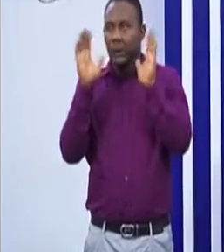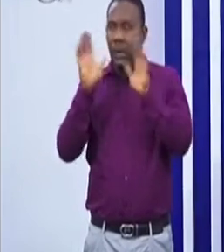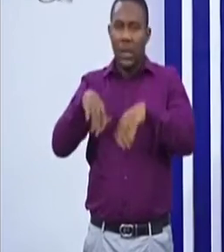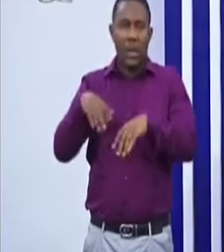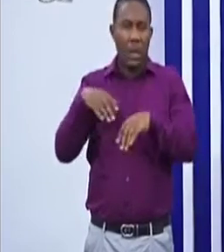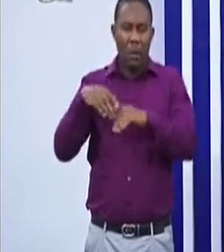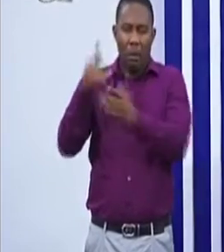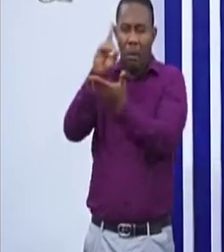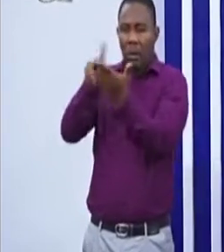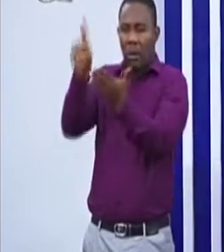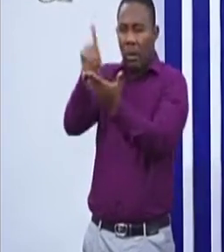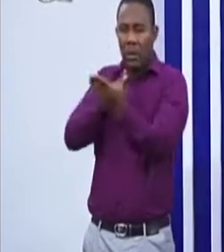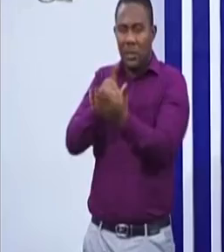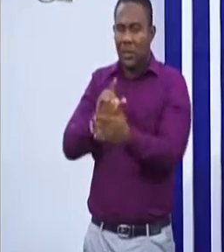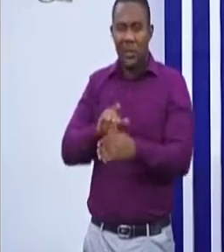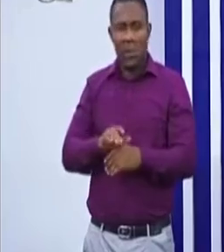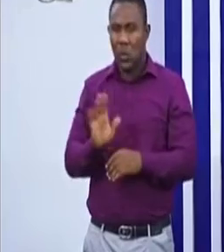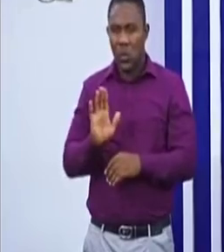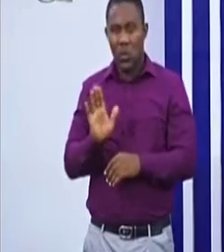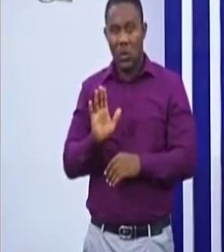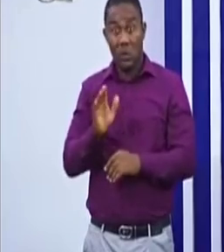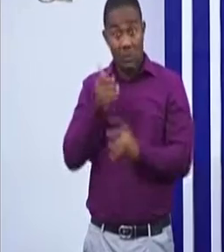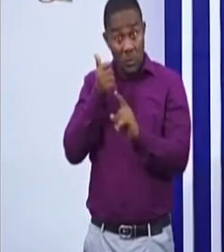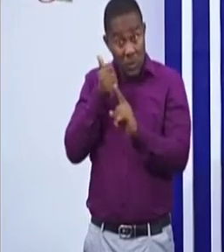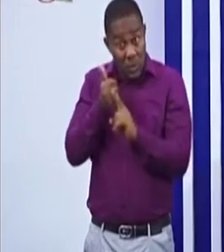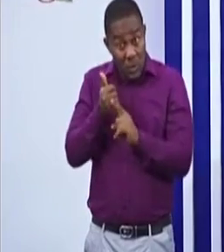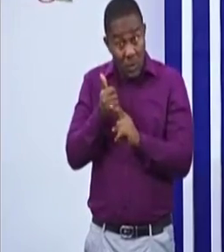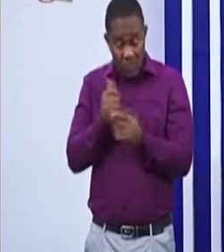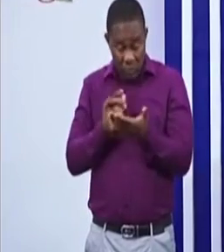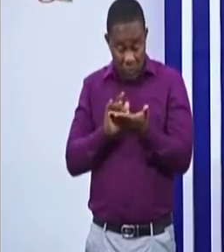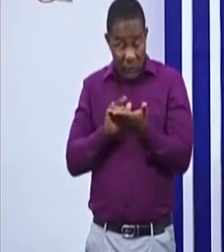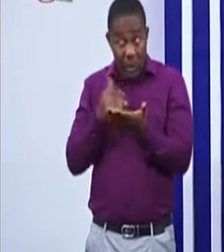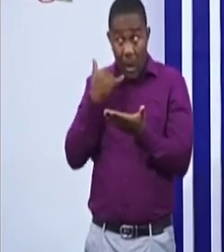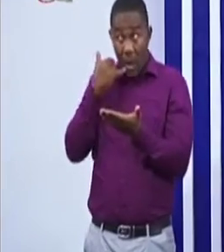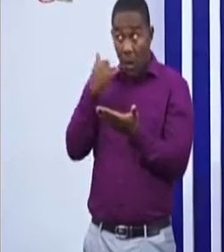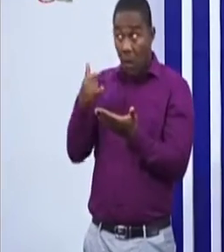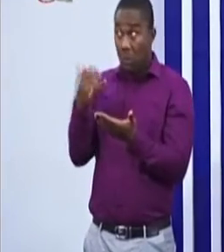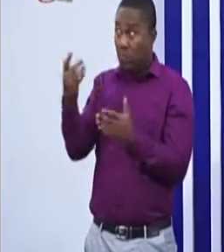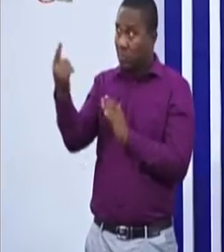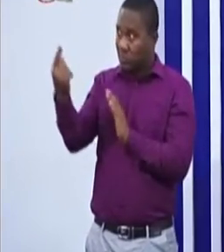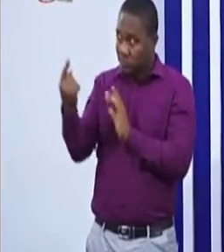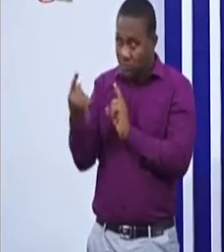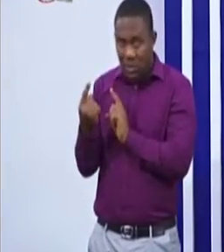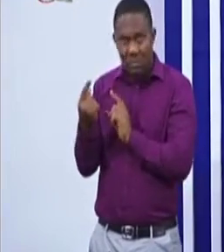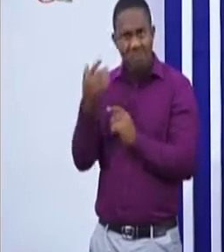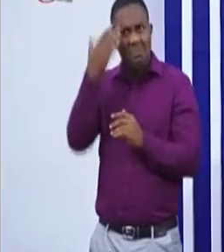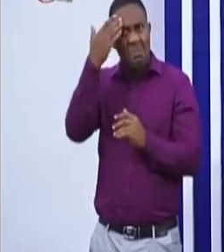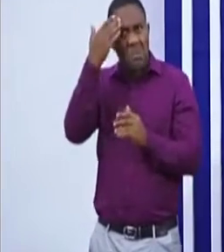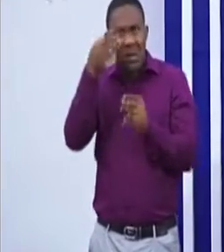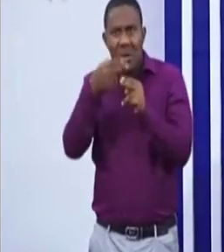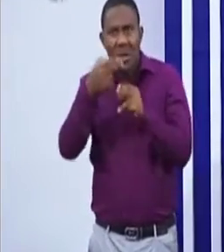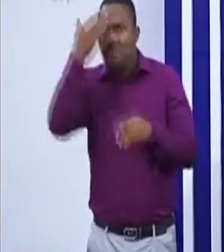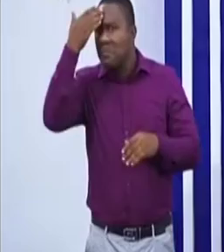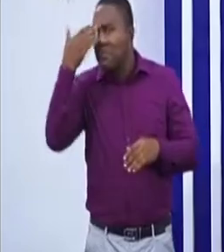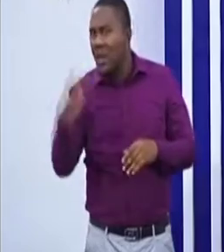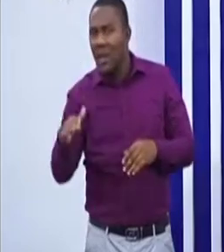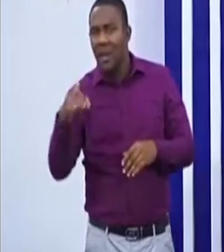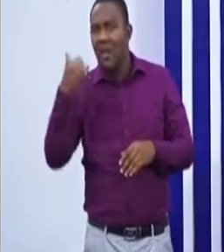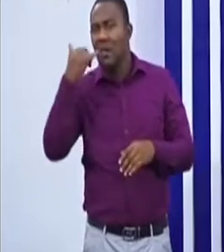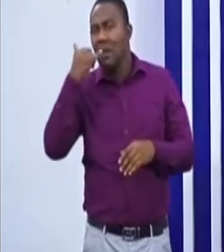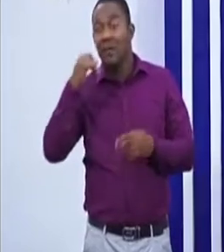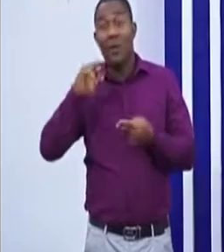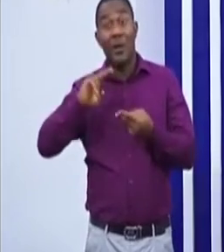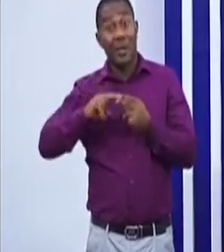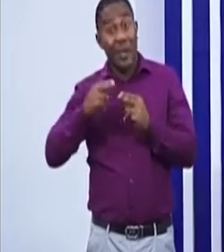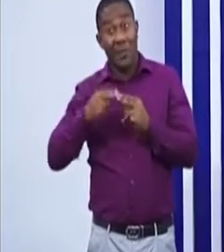wo na yɛayɛ wo han wei deɛ waa ne wo phone na wafrɛ a wo nipa ko no onim wo din wo telephone number ne baabi a wɔn ko